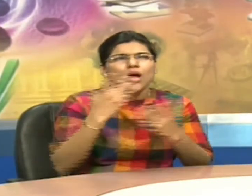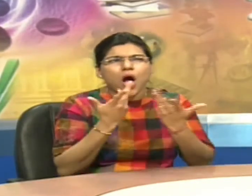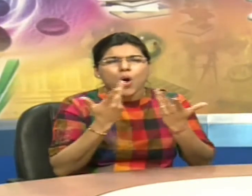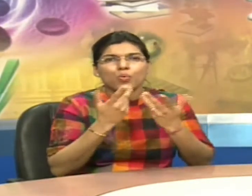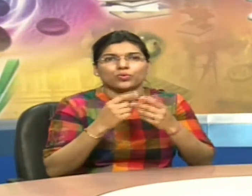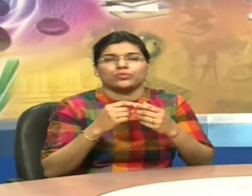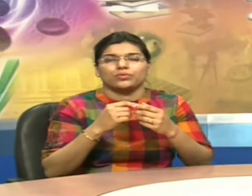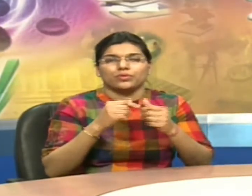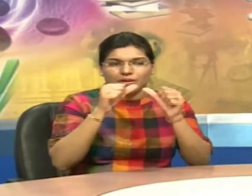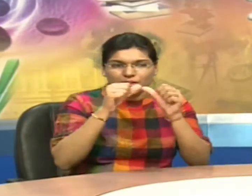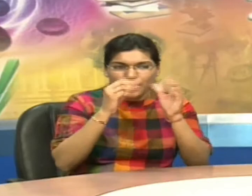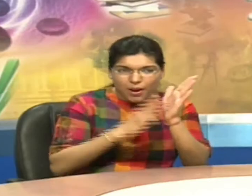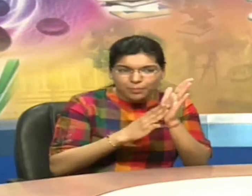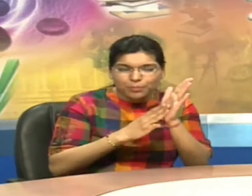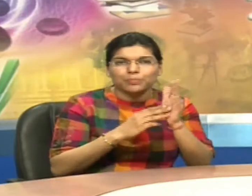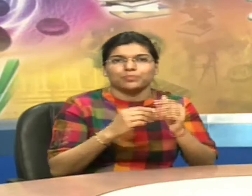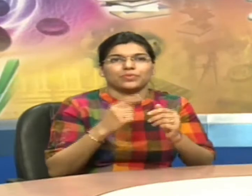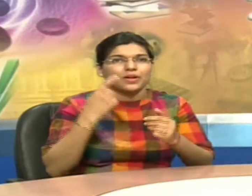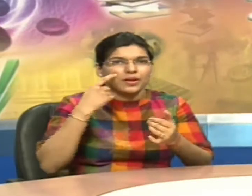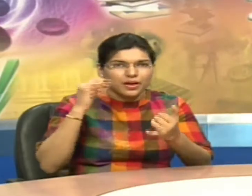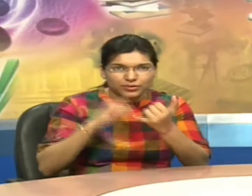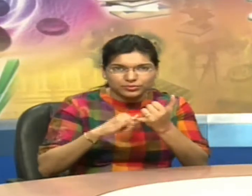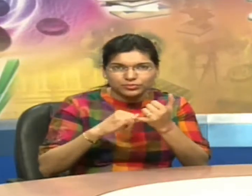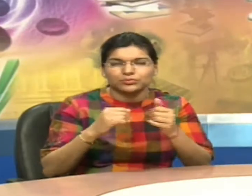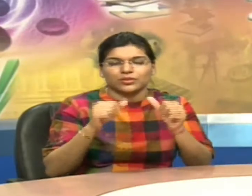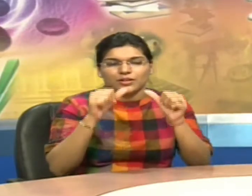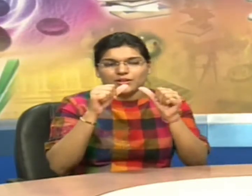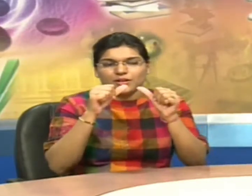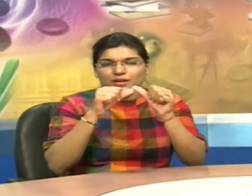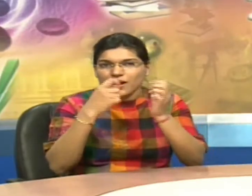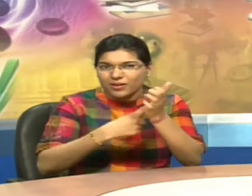the blue are questions and blacks are answers.